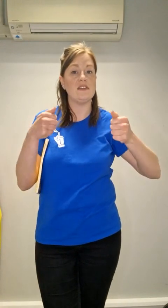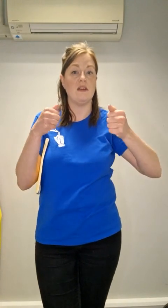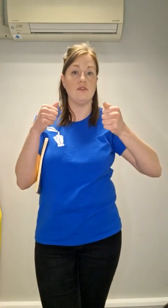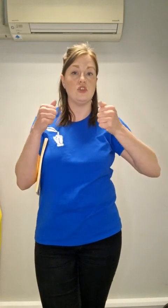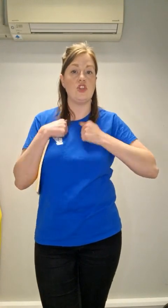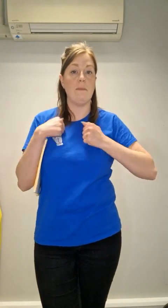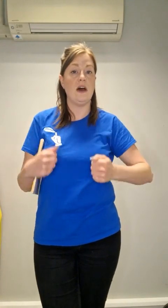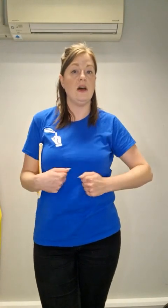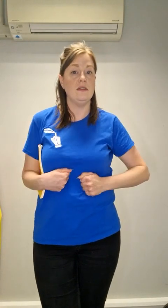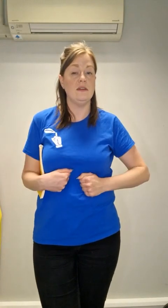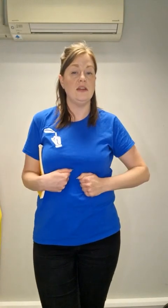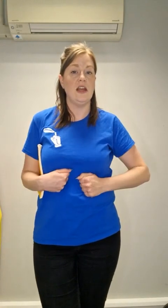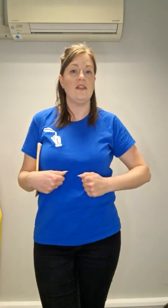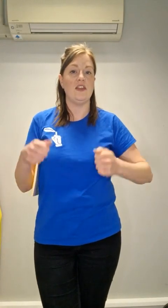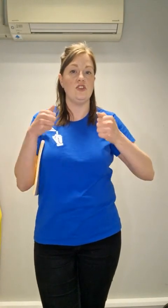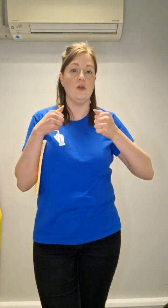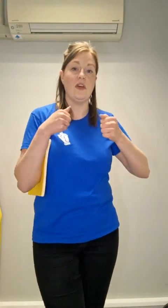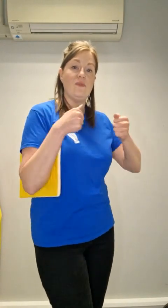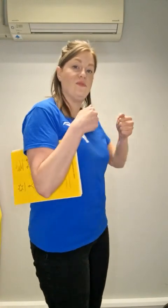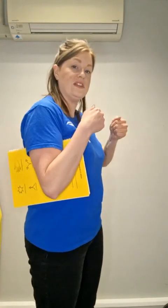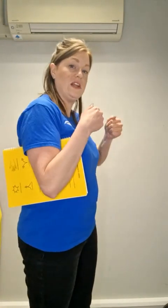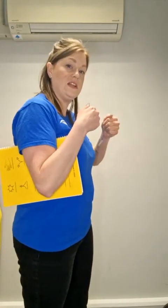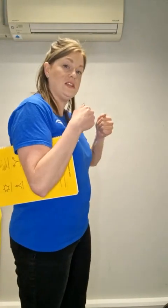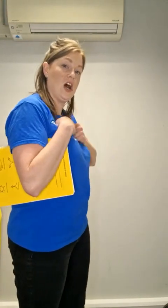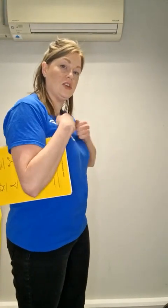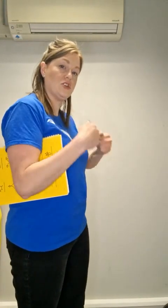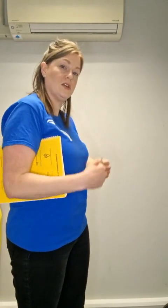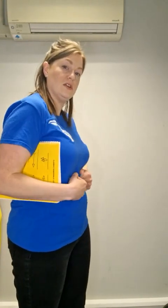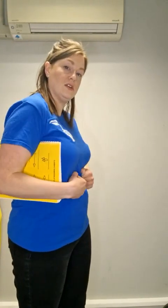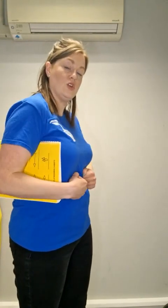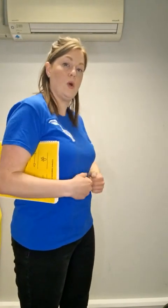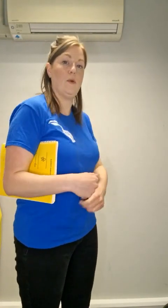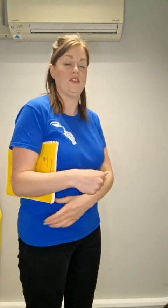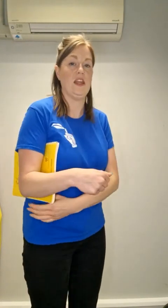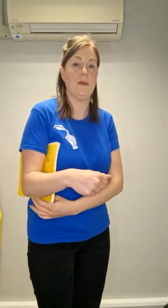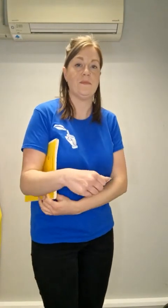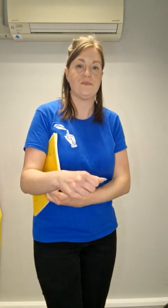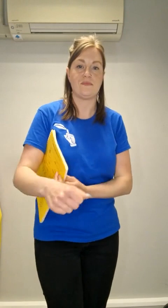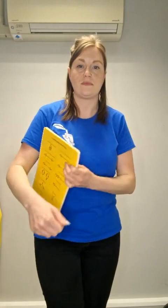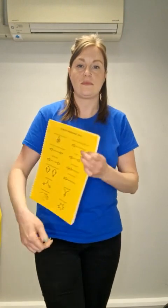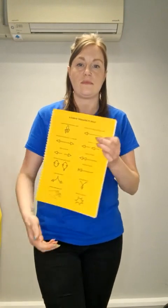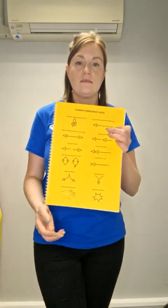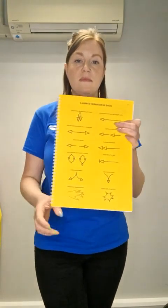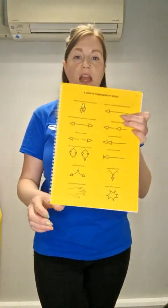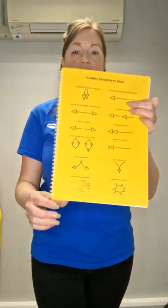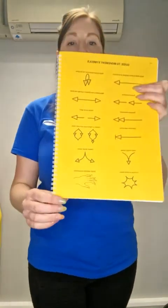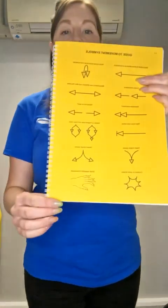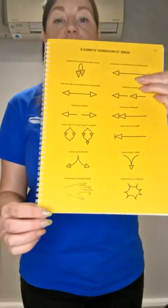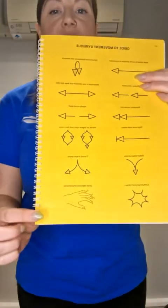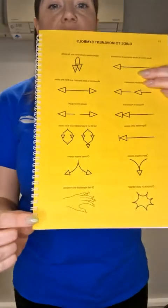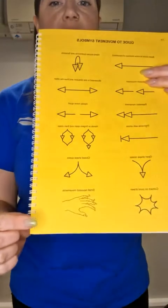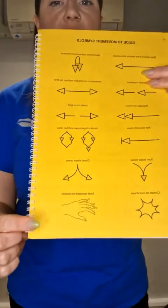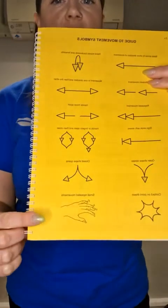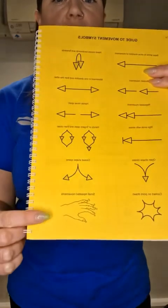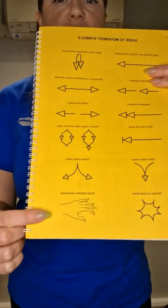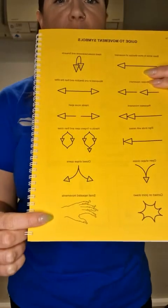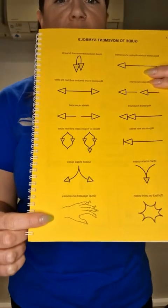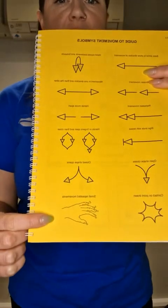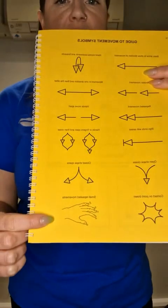sign for jumper, they do. They physically touch your body. And then the last one is